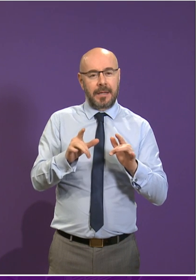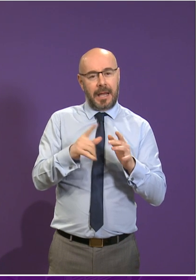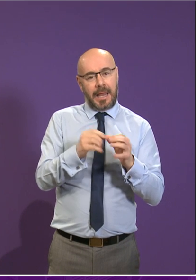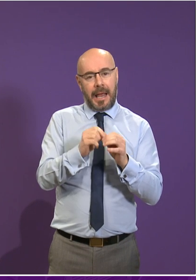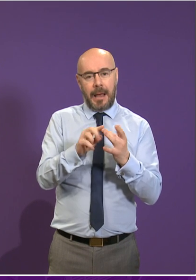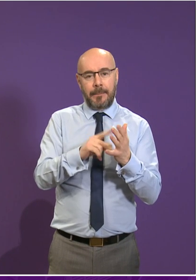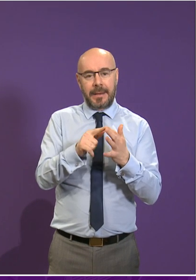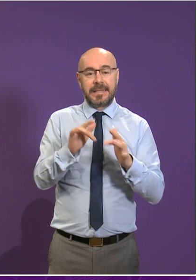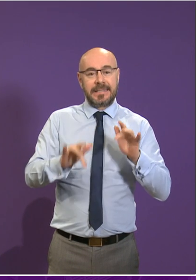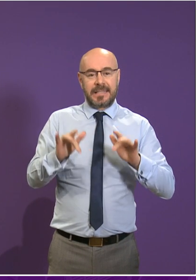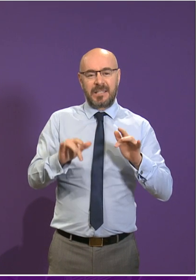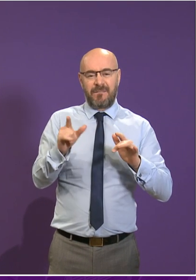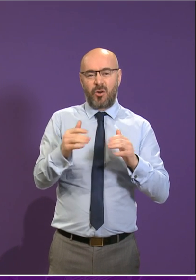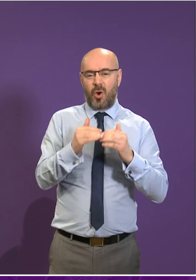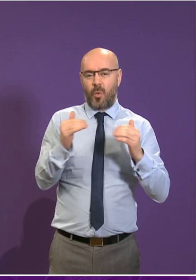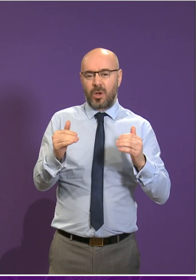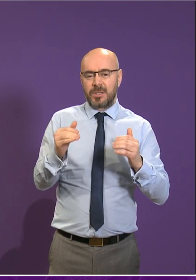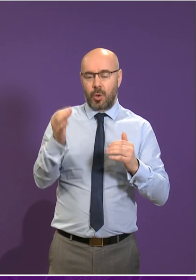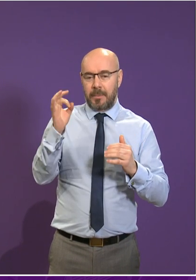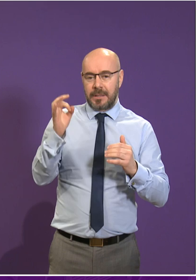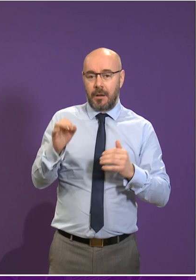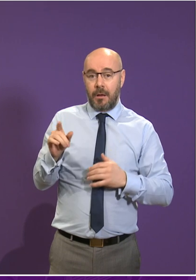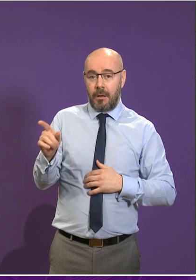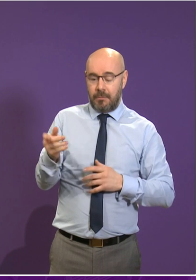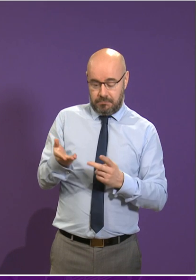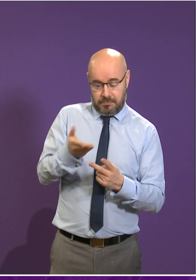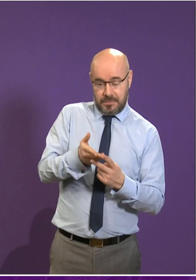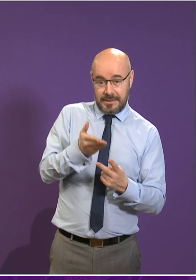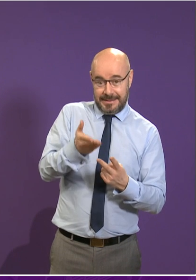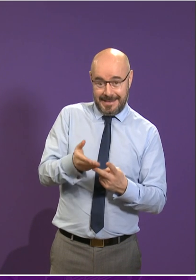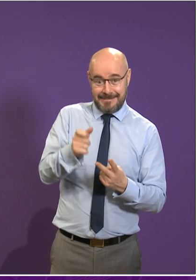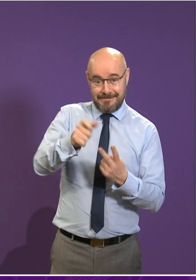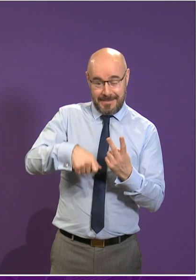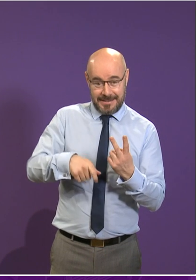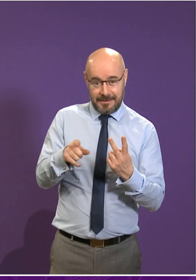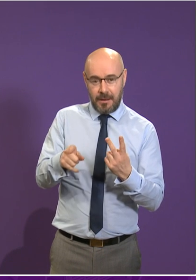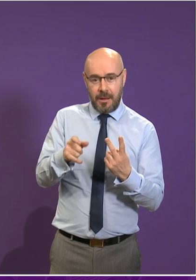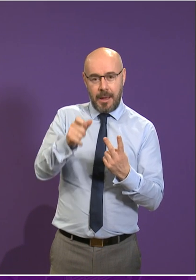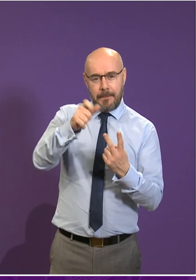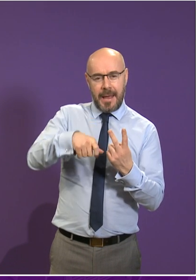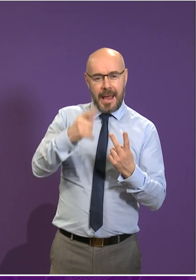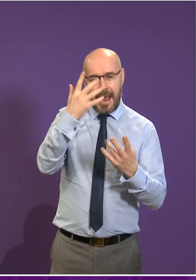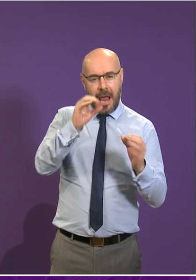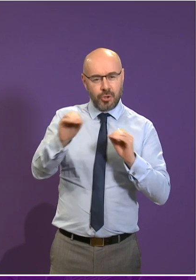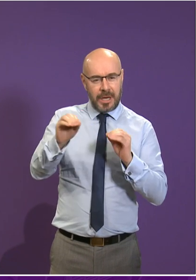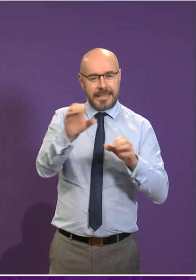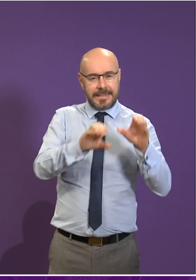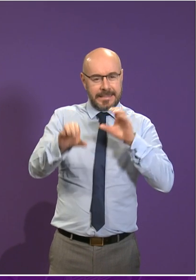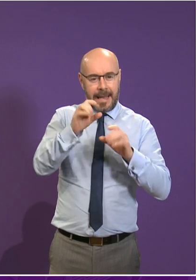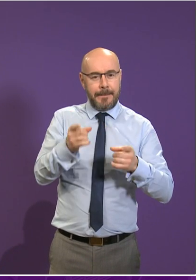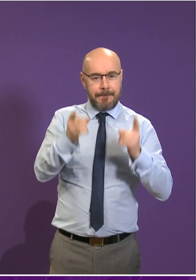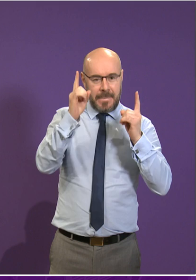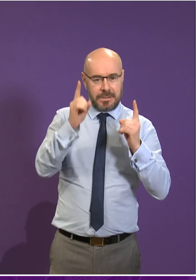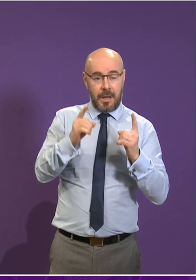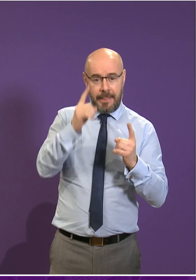Good morning, Cabinet Secretary. Shirley-Ann Somerville, who is the Minister for Further Education, Higher Education and Science. Good morning, Minister, and I believe this is your